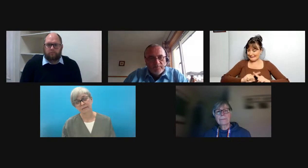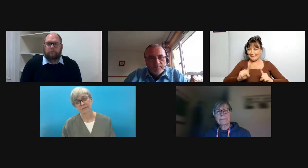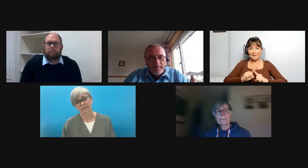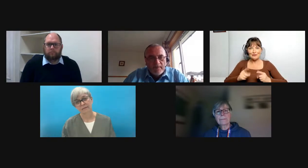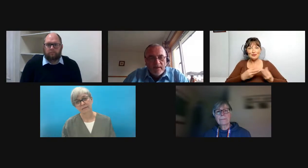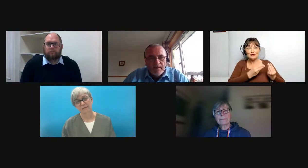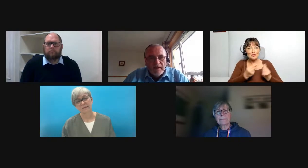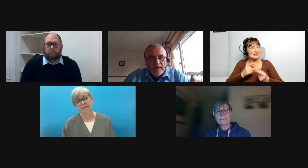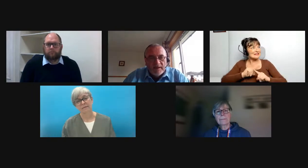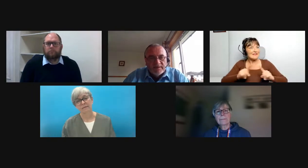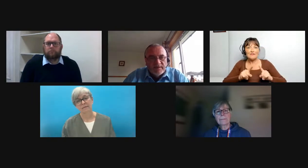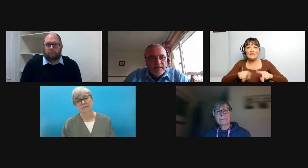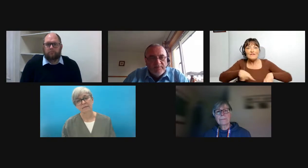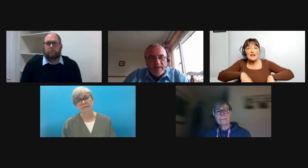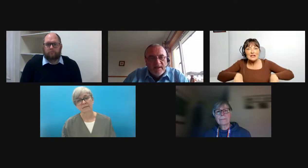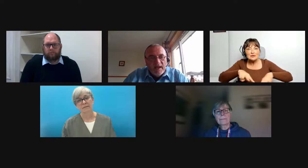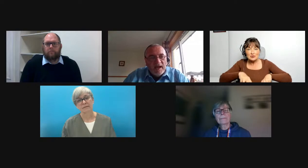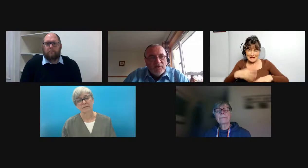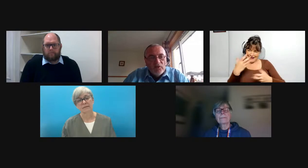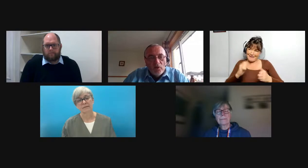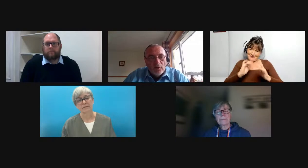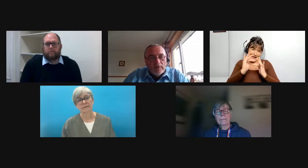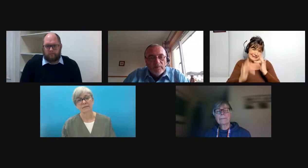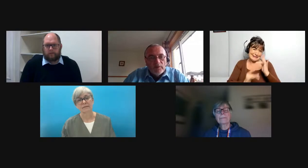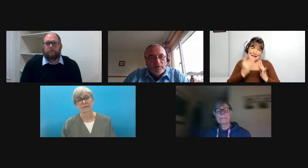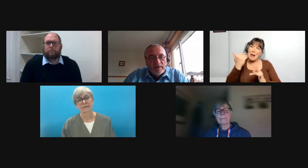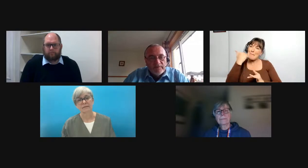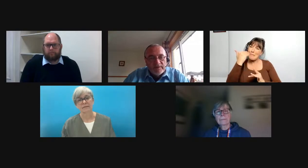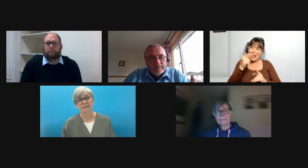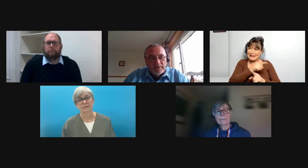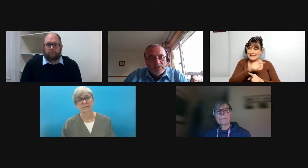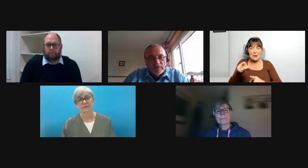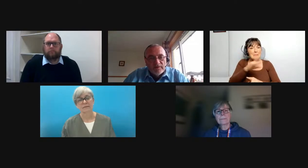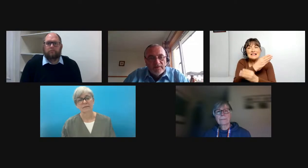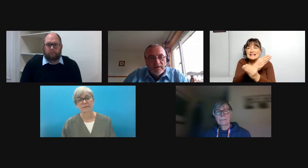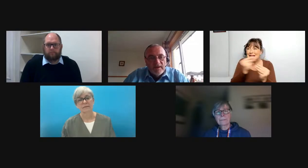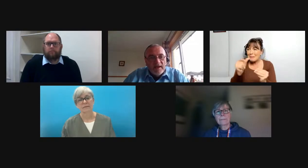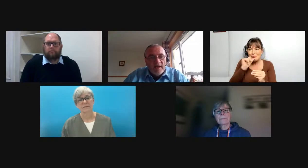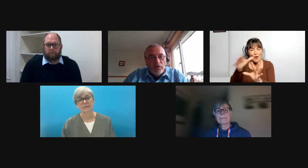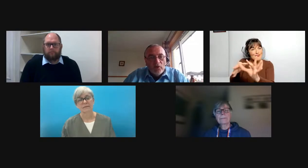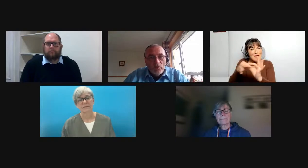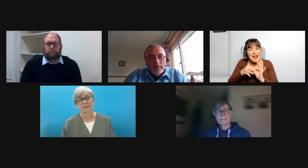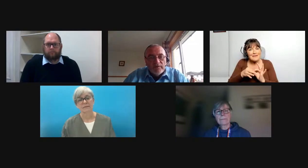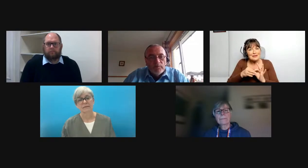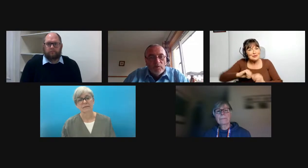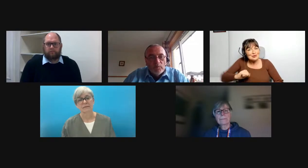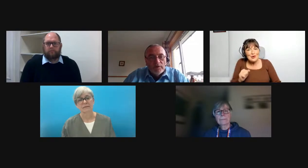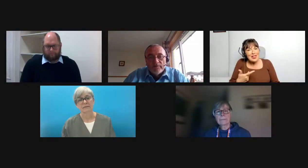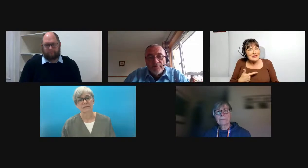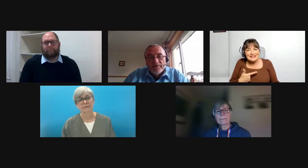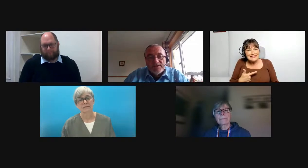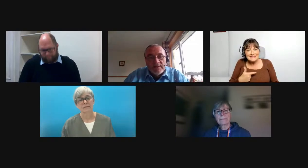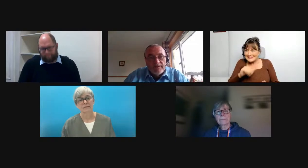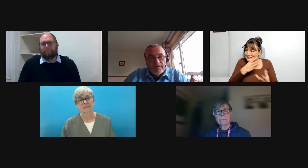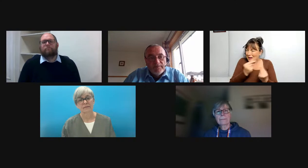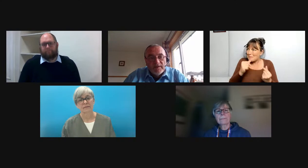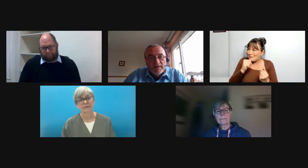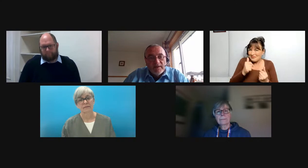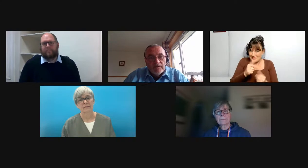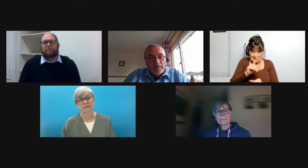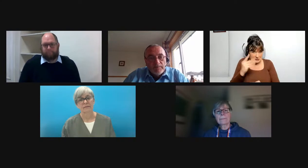the internet, and not all of them were relevant to Scotland, and not all of them were